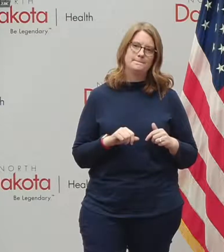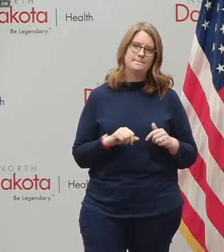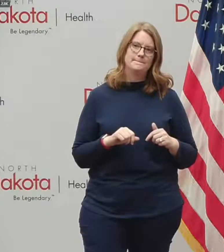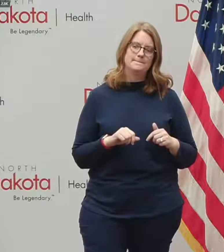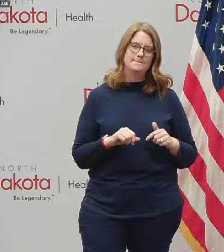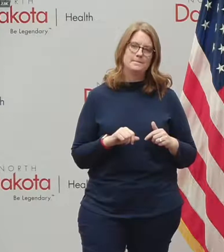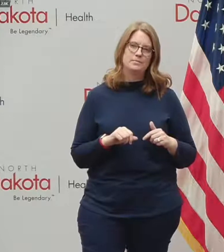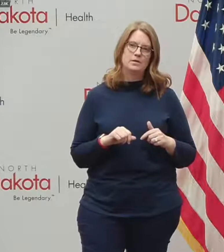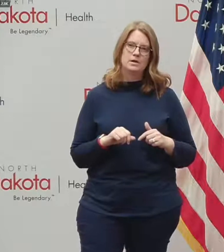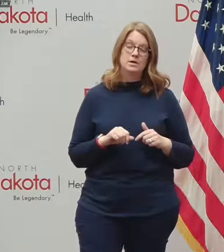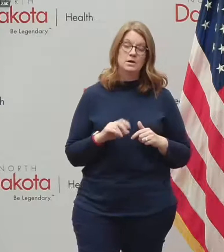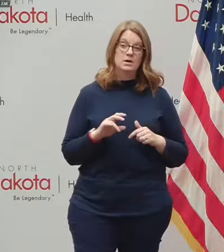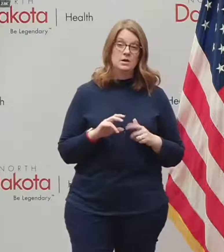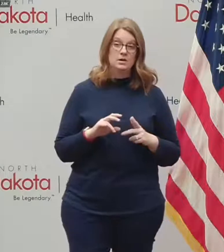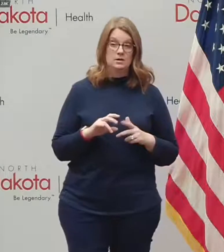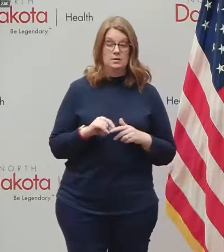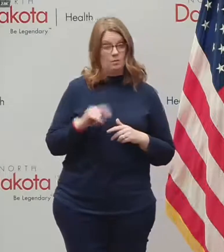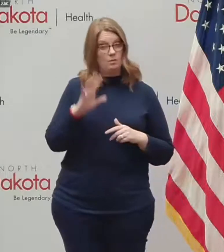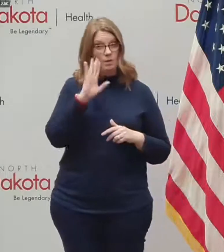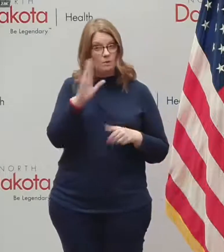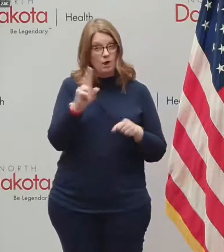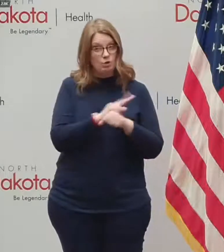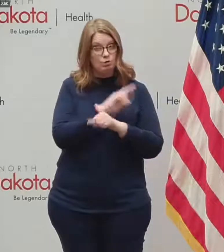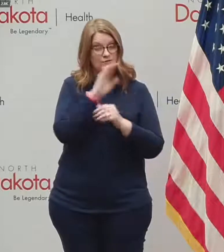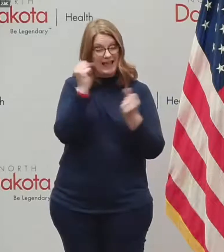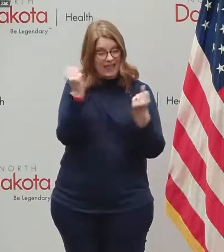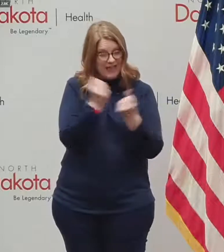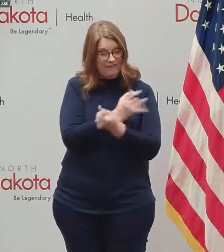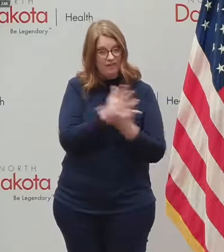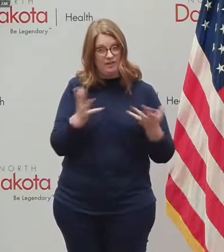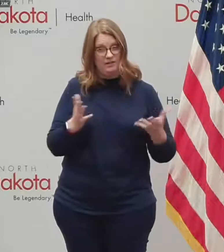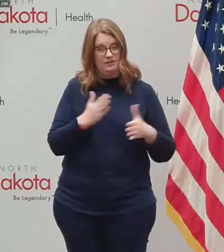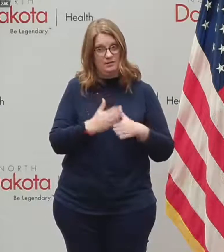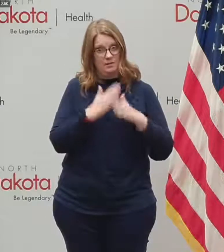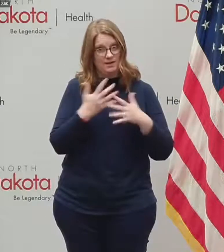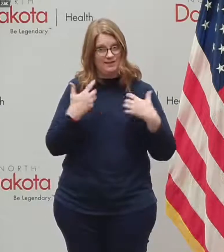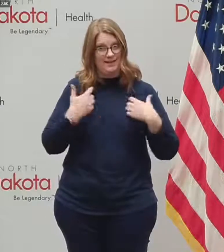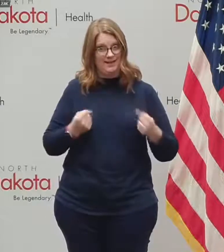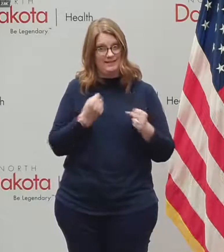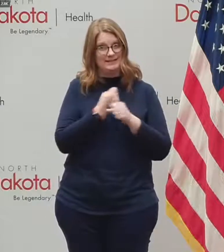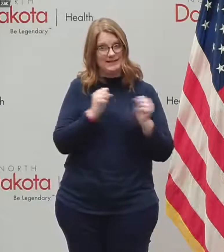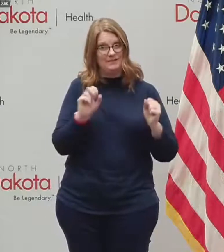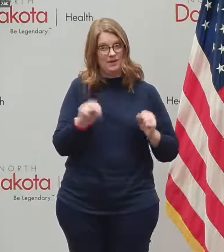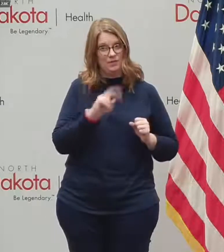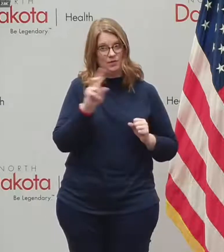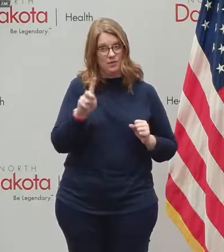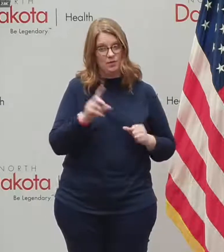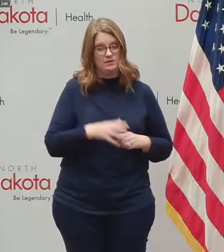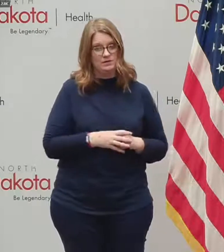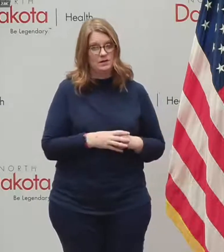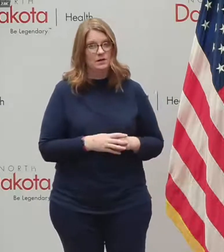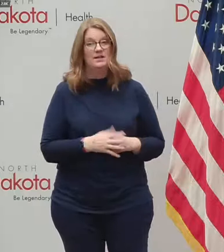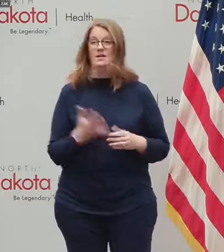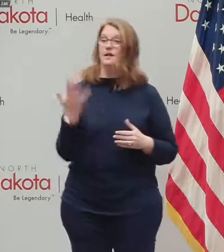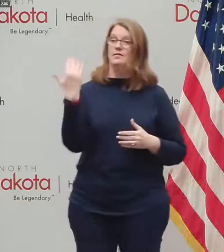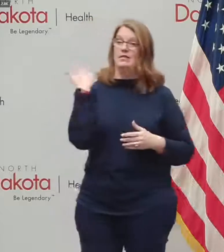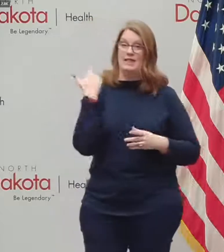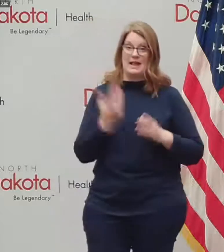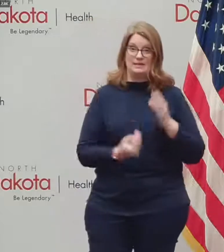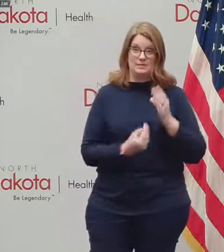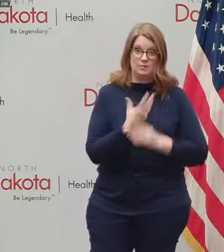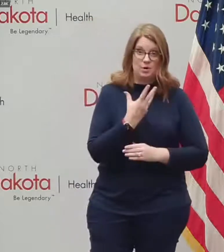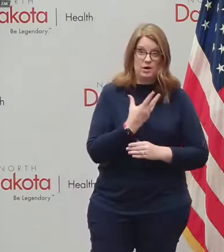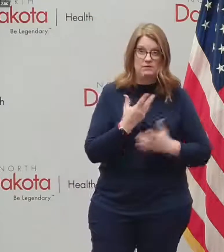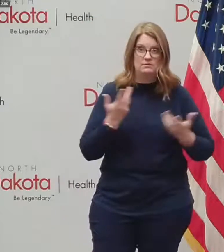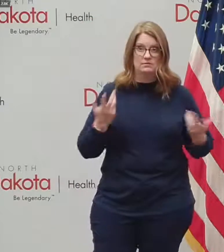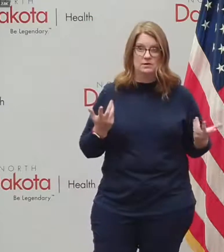sort of the use of all the tools that are available to us to help protect the health and safety of North Dakotans. Last spring, we obviously, when we didn't have